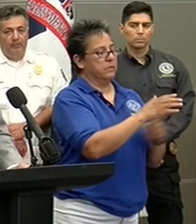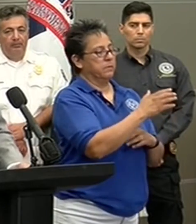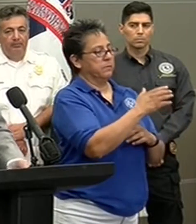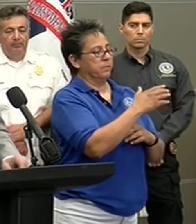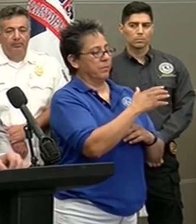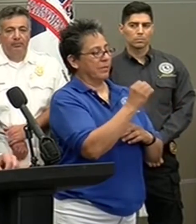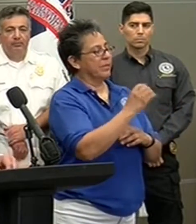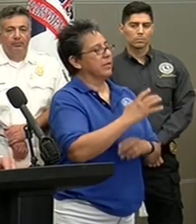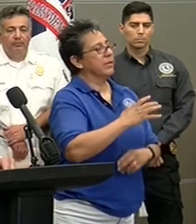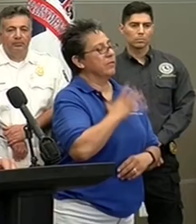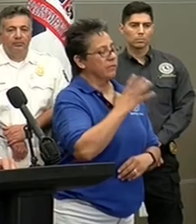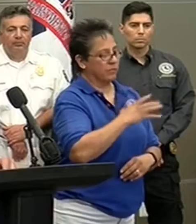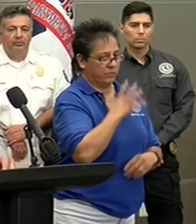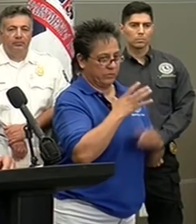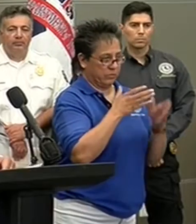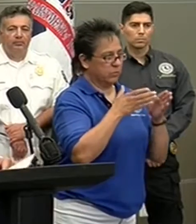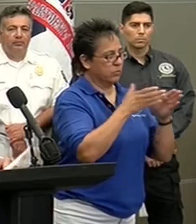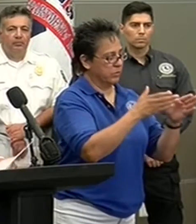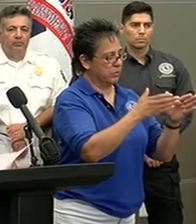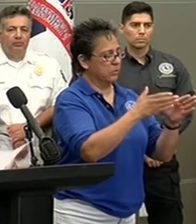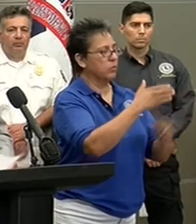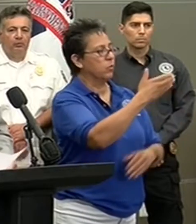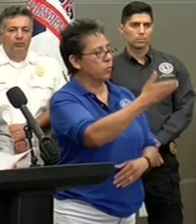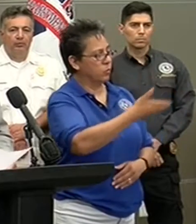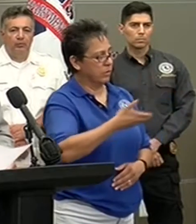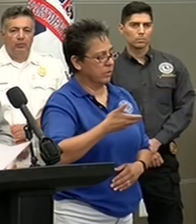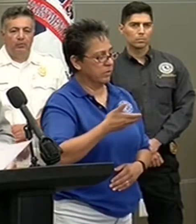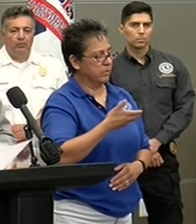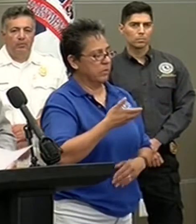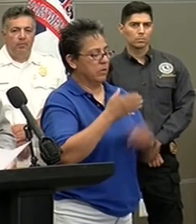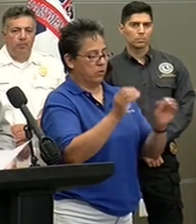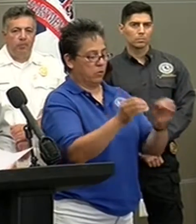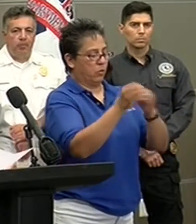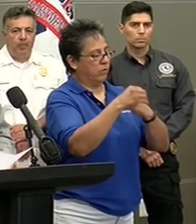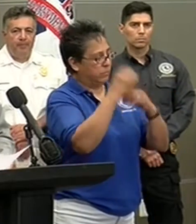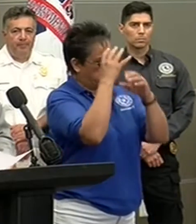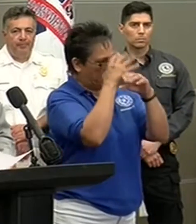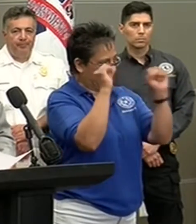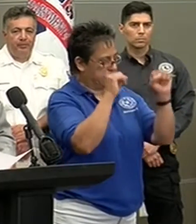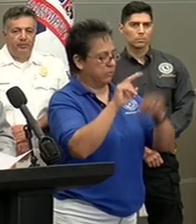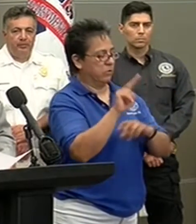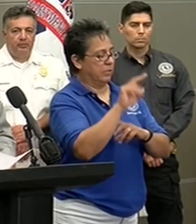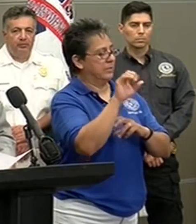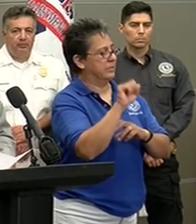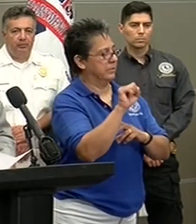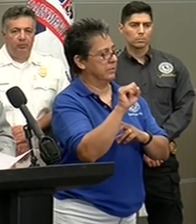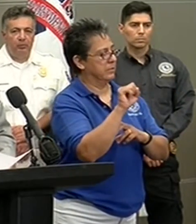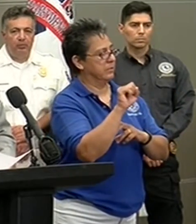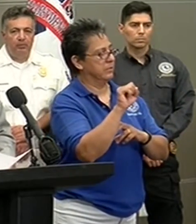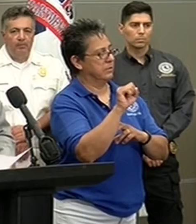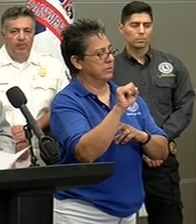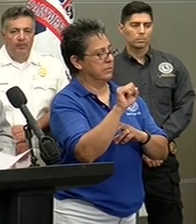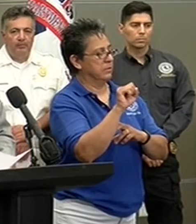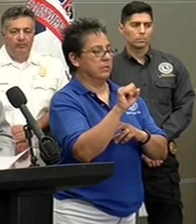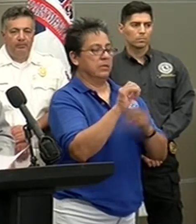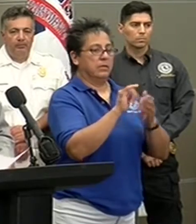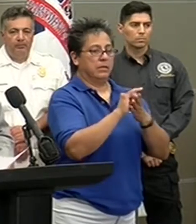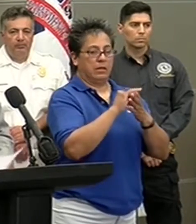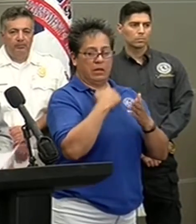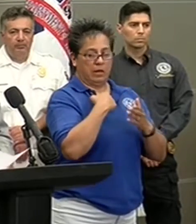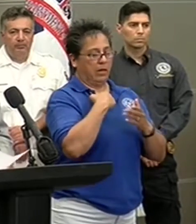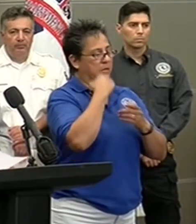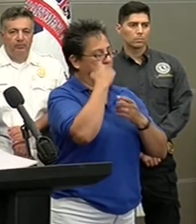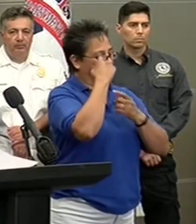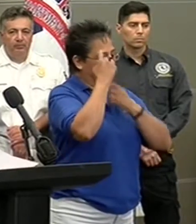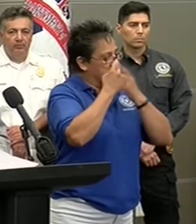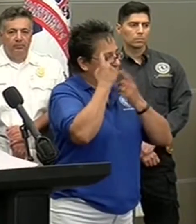in an official capacity welcoming the office of the President of the United States, which I consider